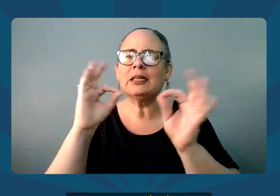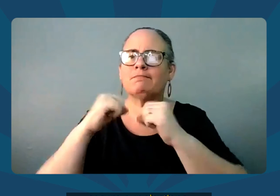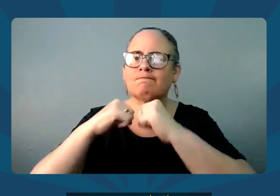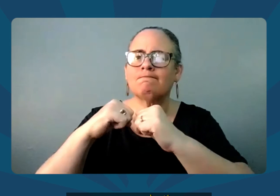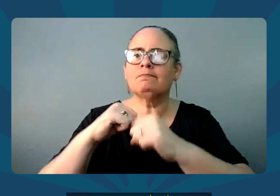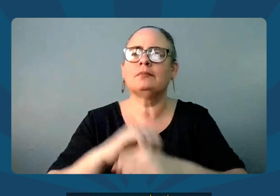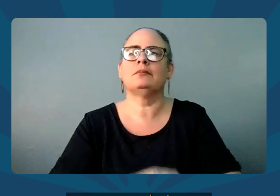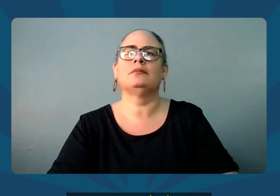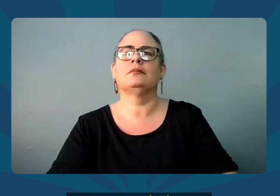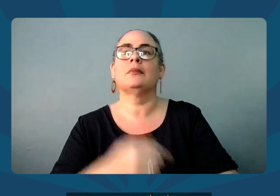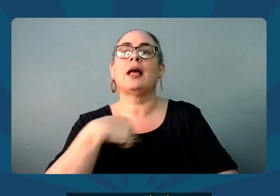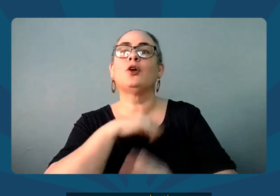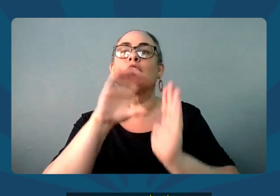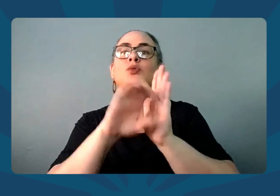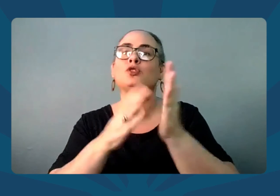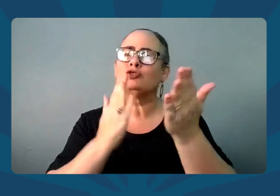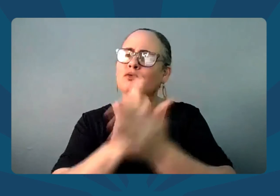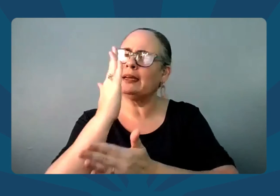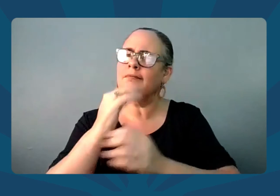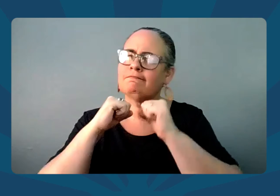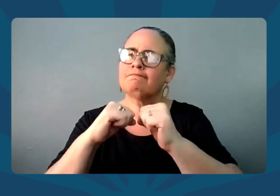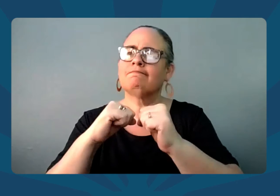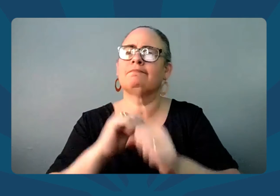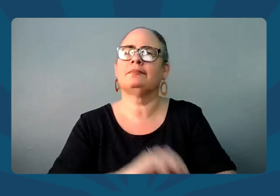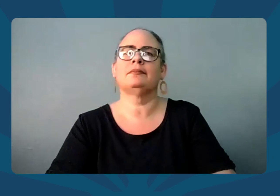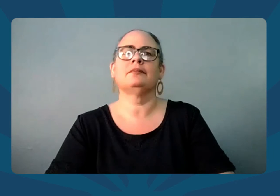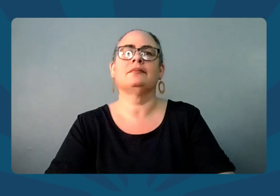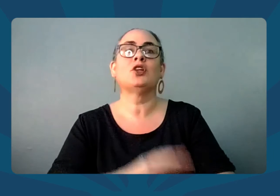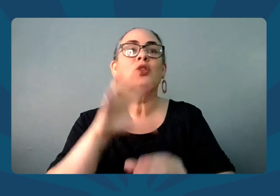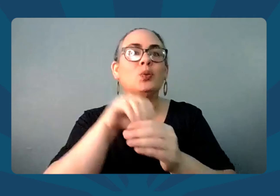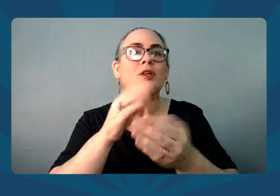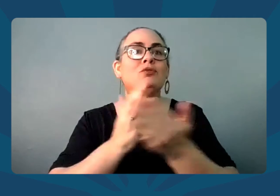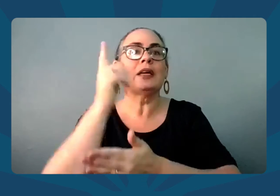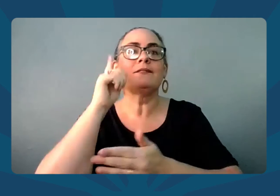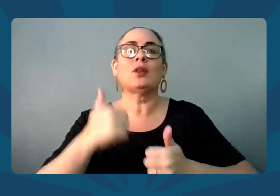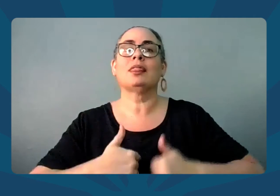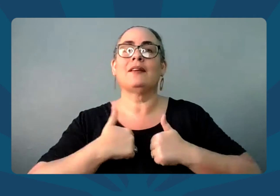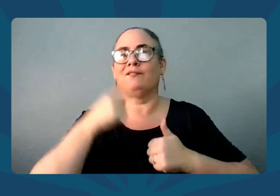defend educational freedom, and defend our constitutional rights,